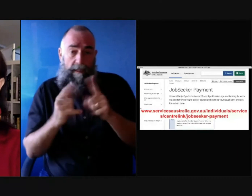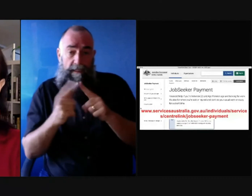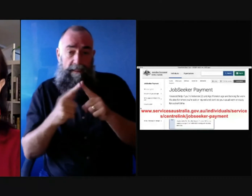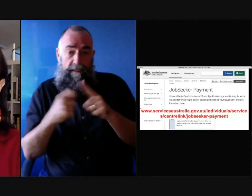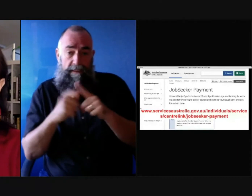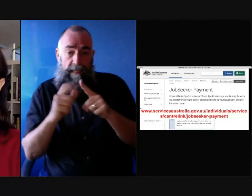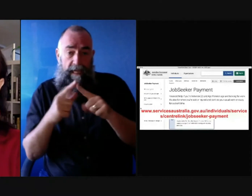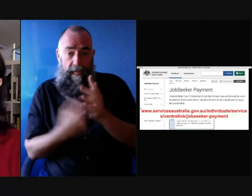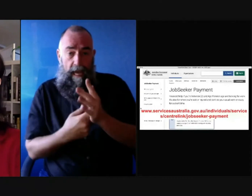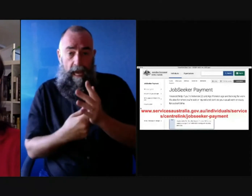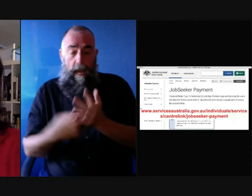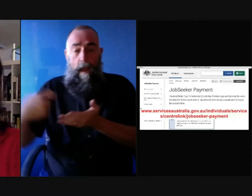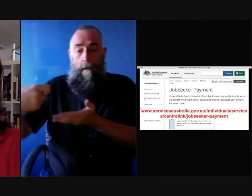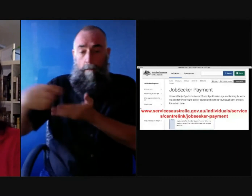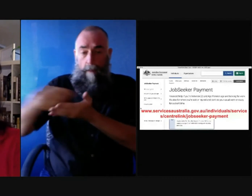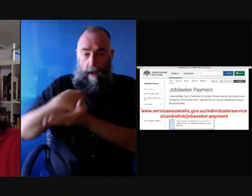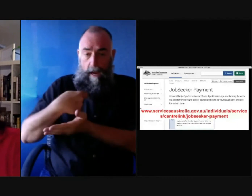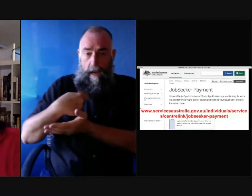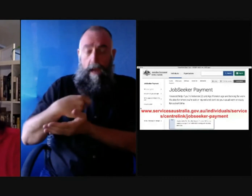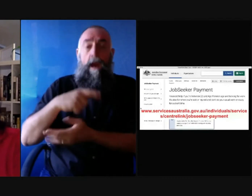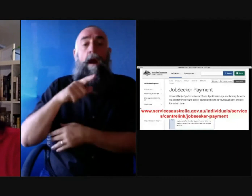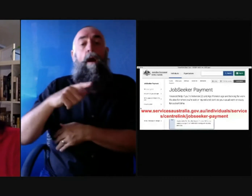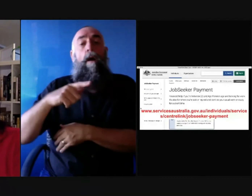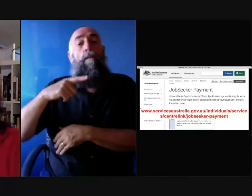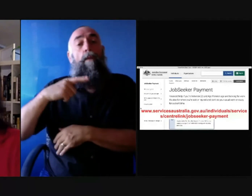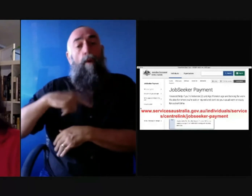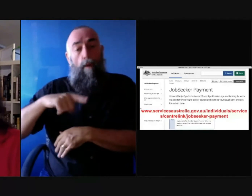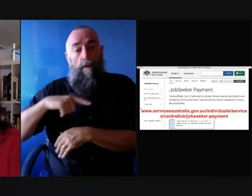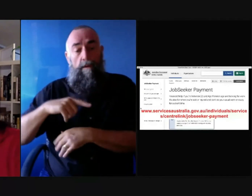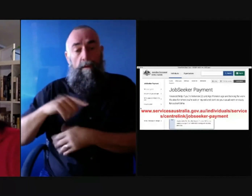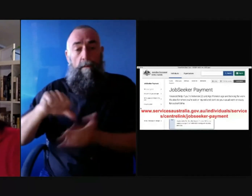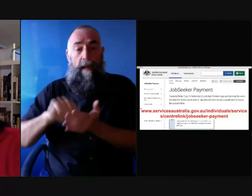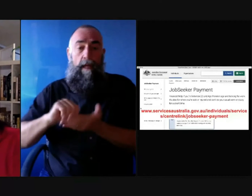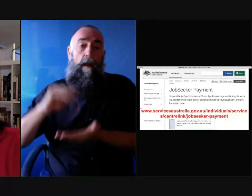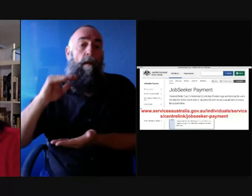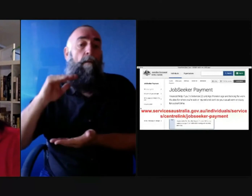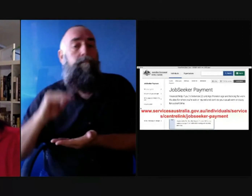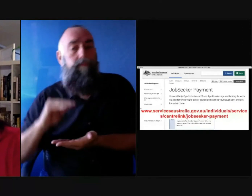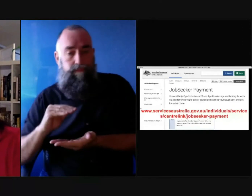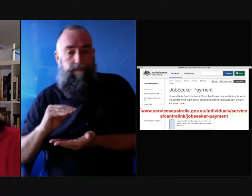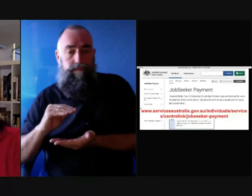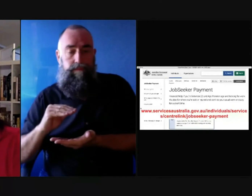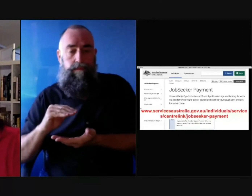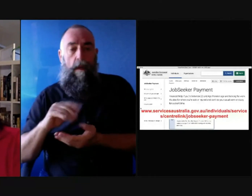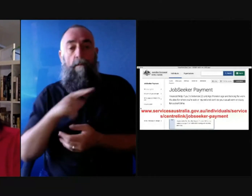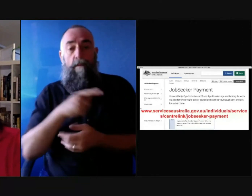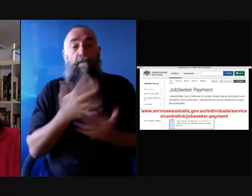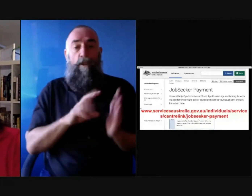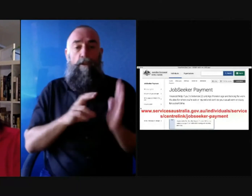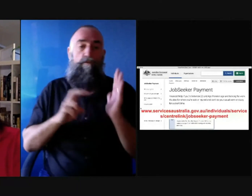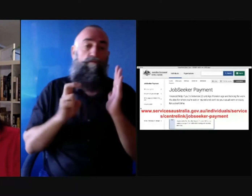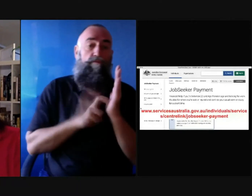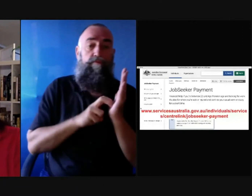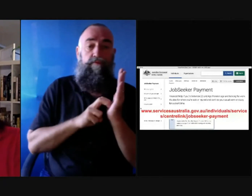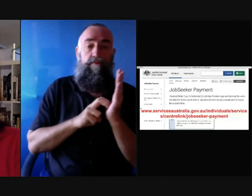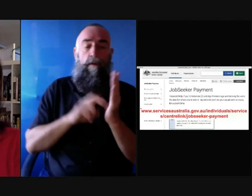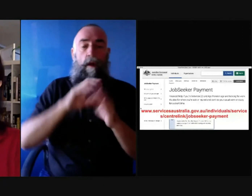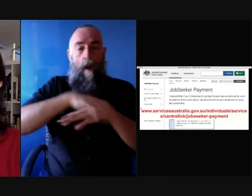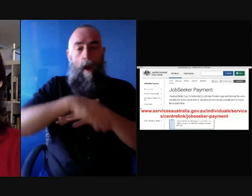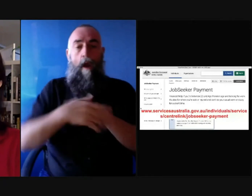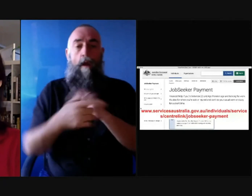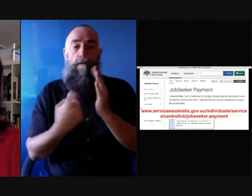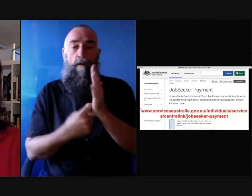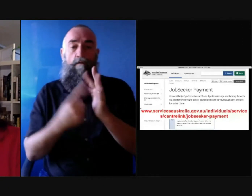were expecting because they registered prior to the announcement about the increase. If